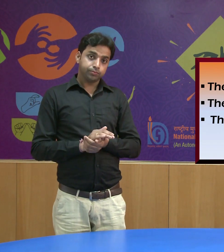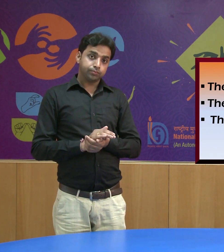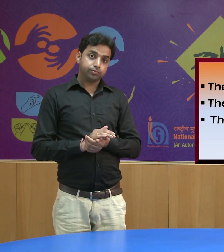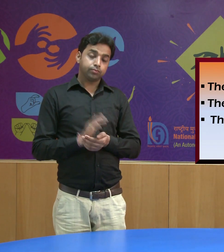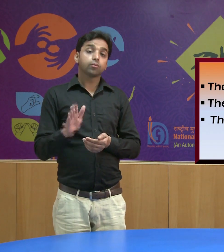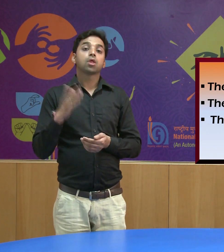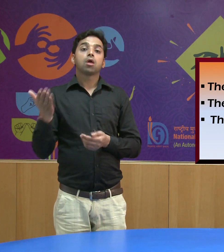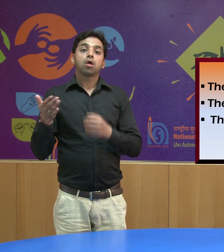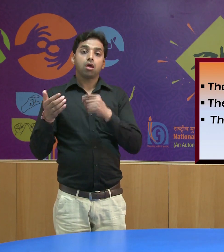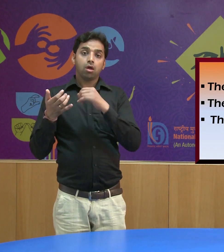Russia,